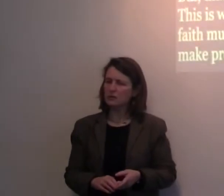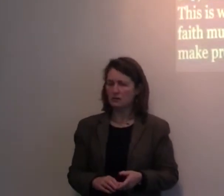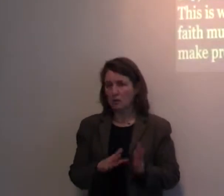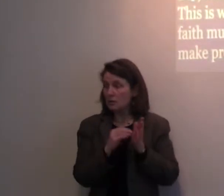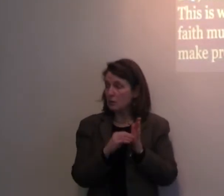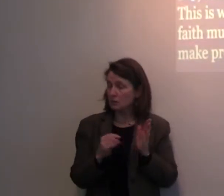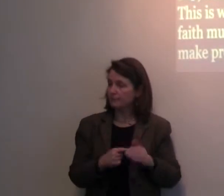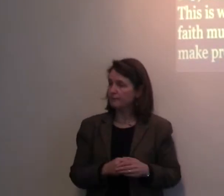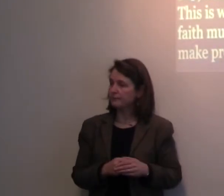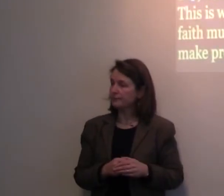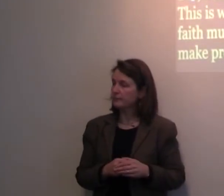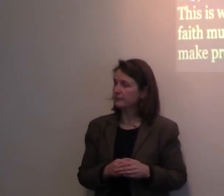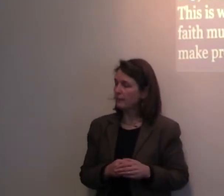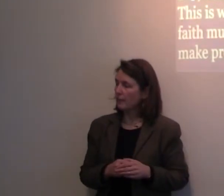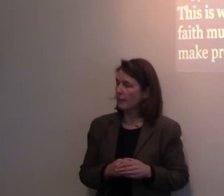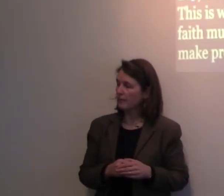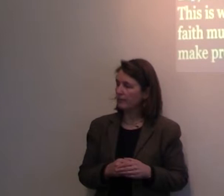Example: I am a Christian.